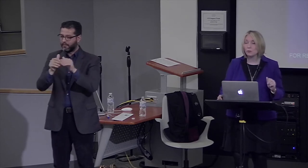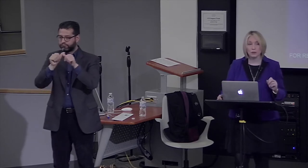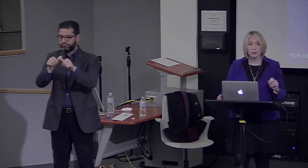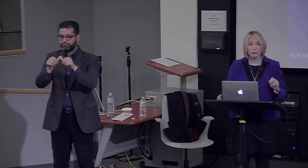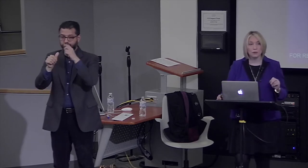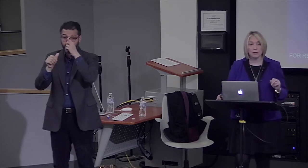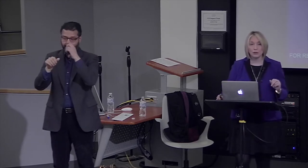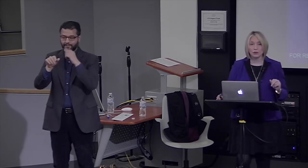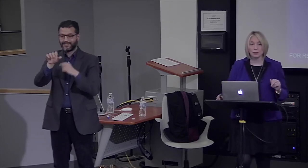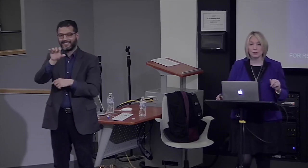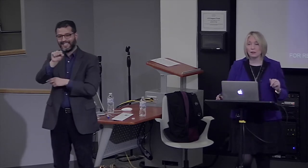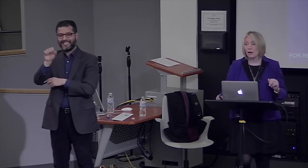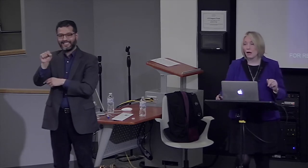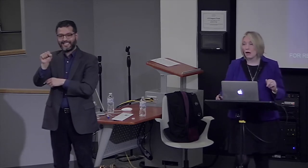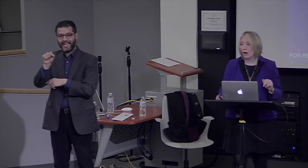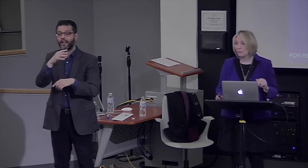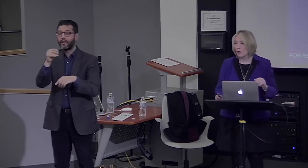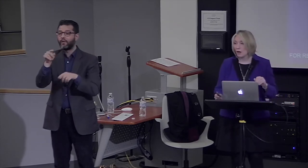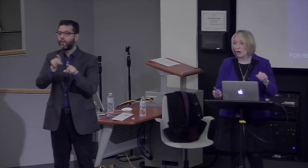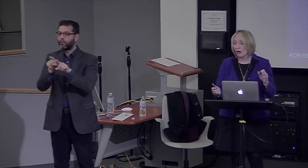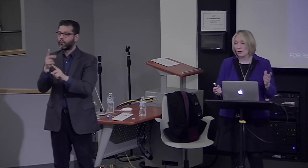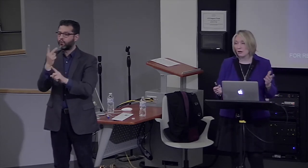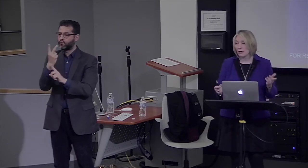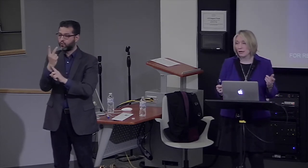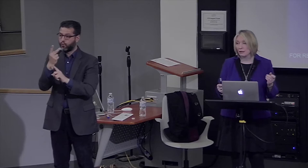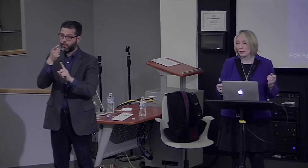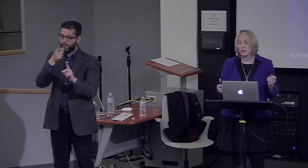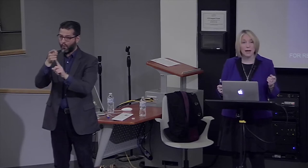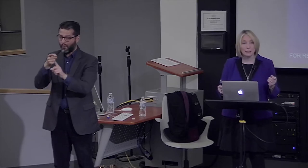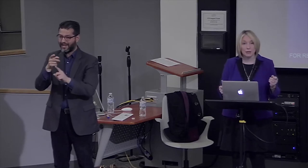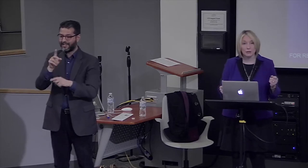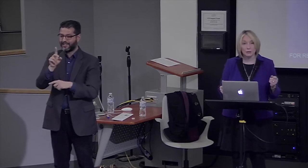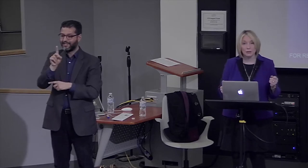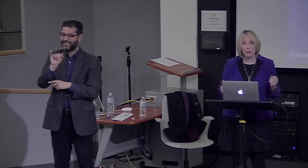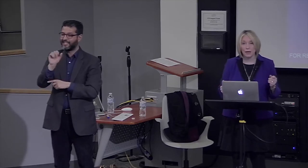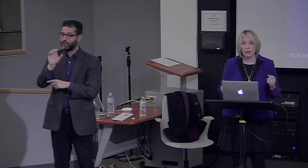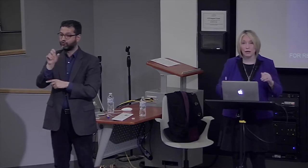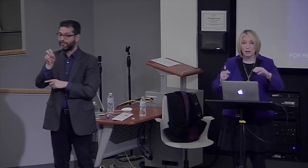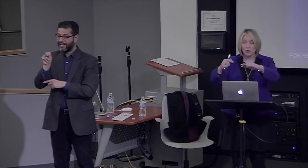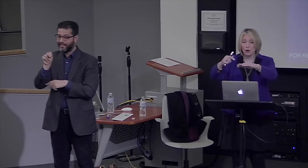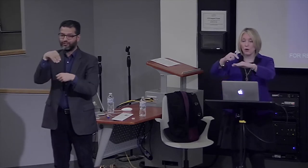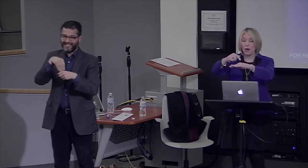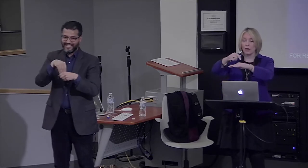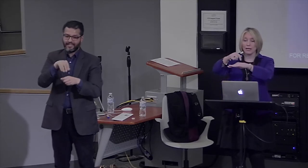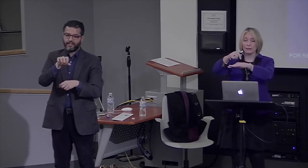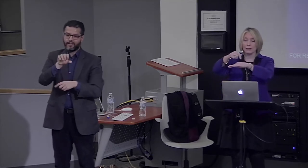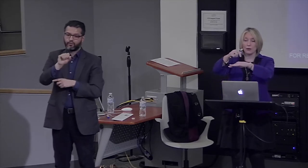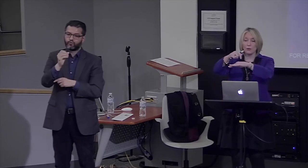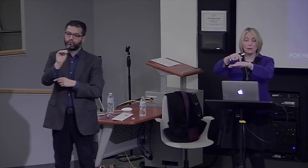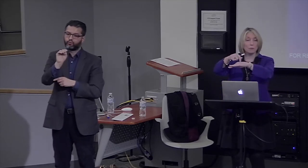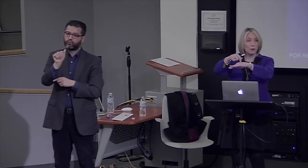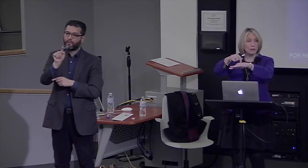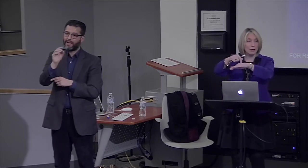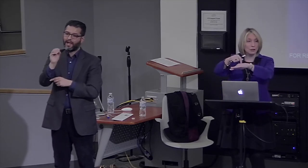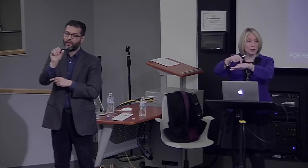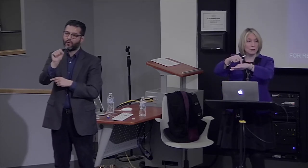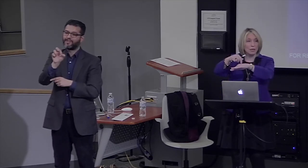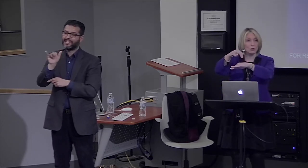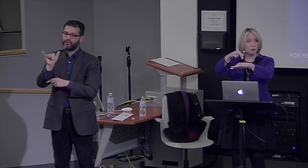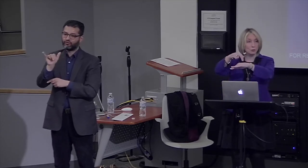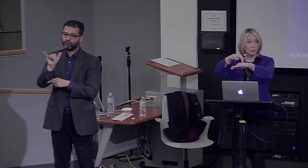two point discrimination in the somatosensory domain so is there one